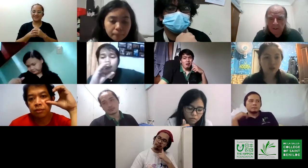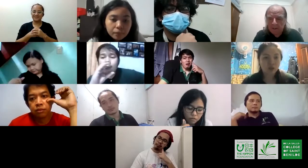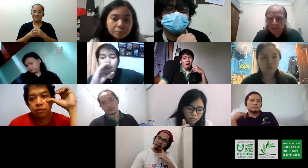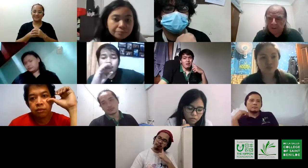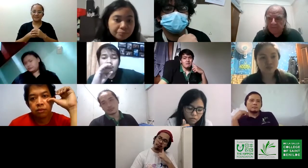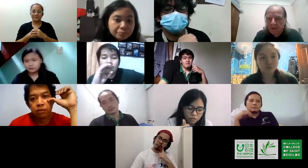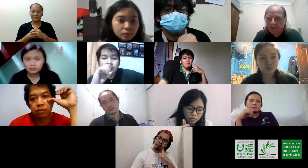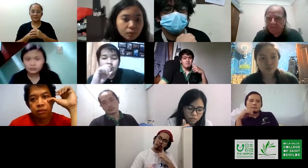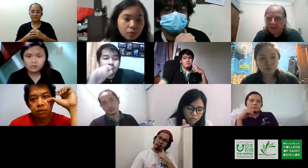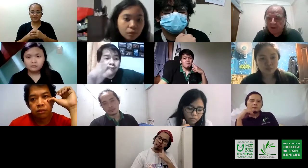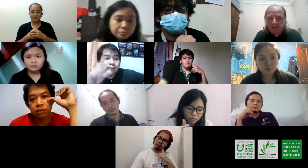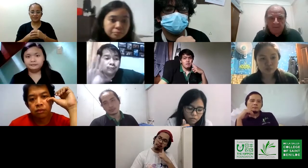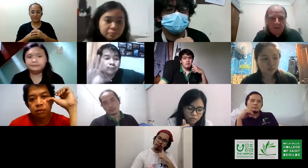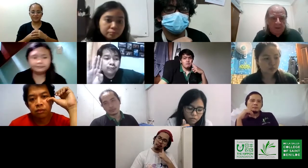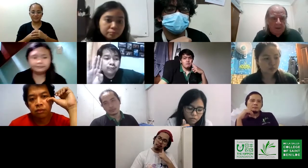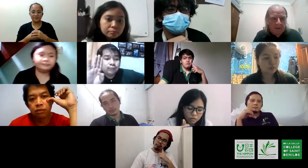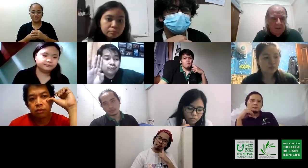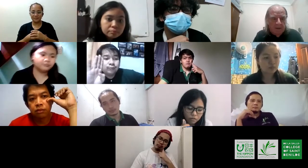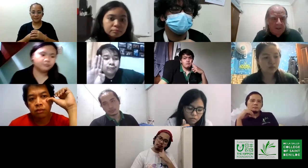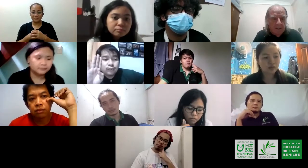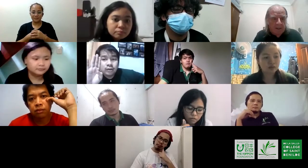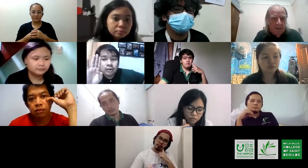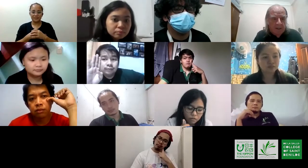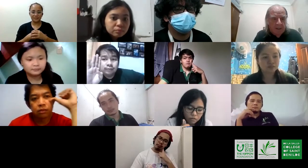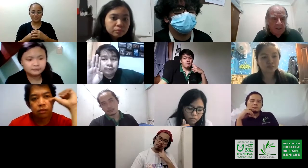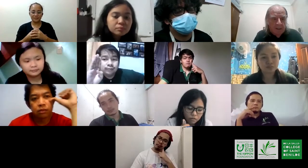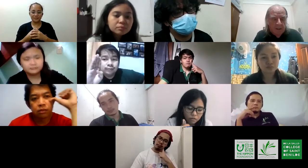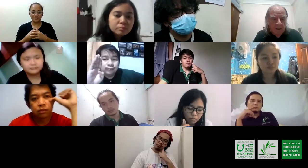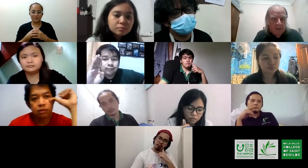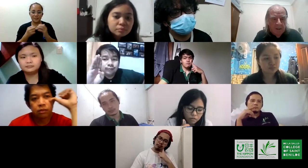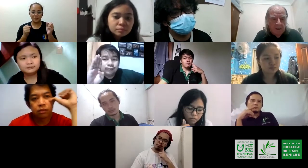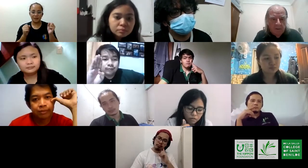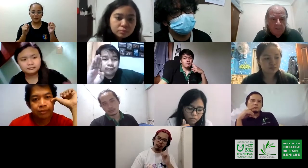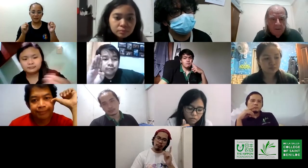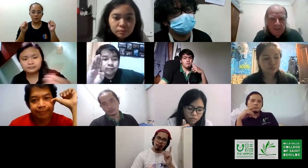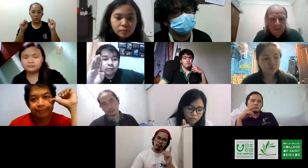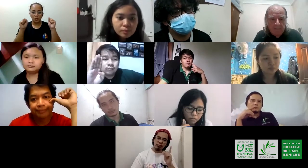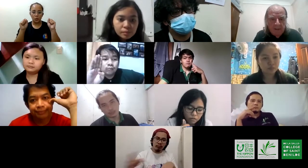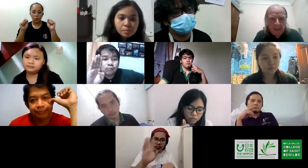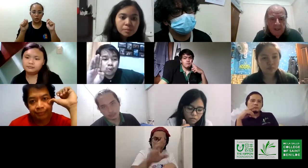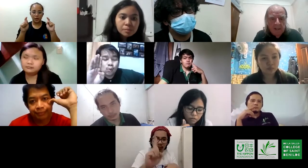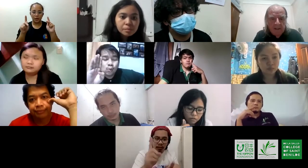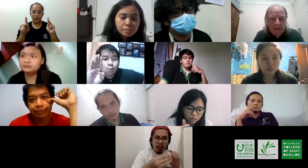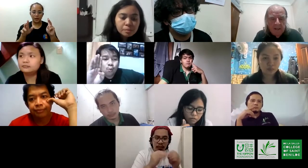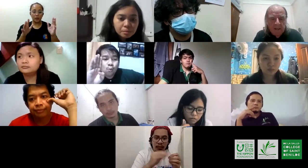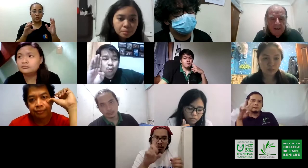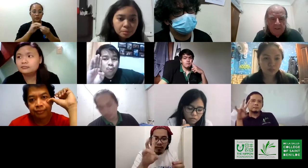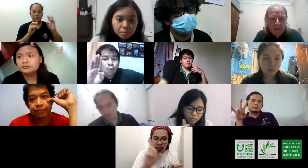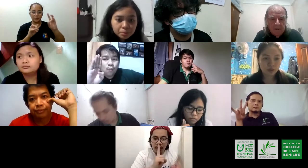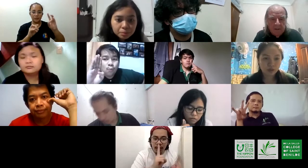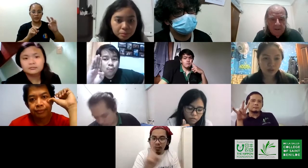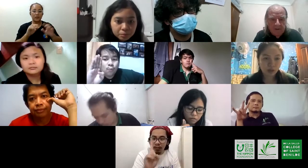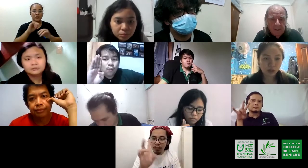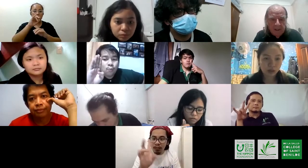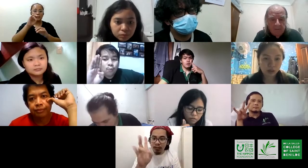Should probably follow this one anyway. Okay. We're on 7. The National Association of the Deaf